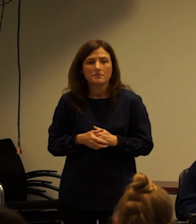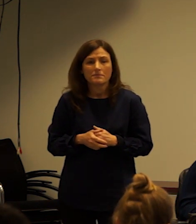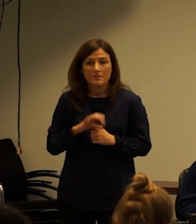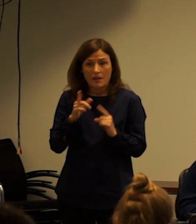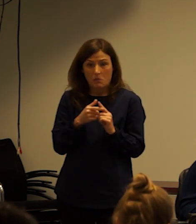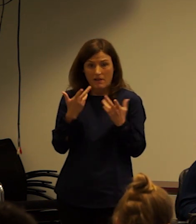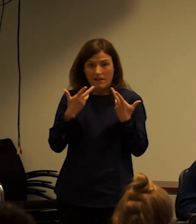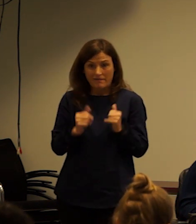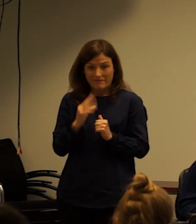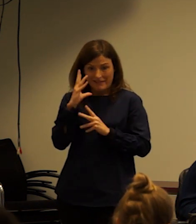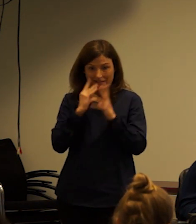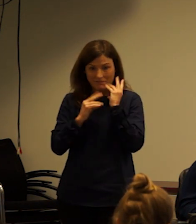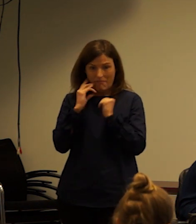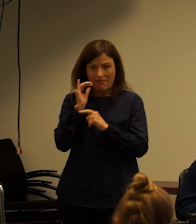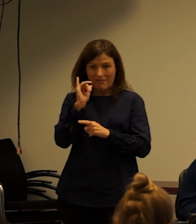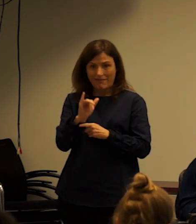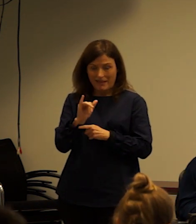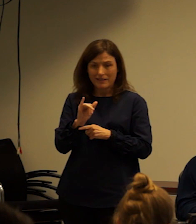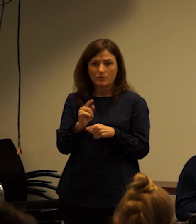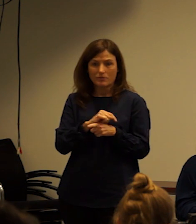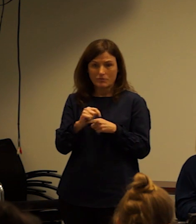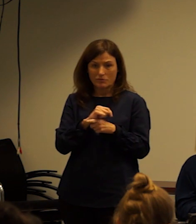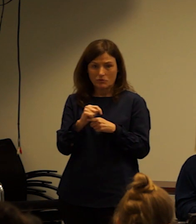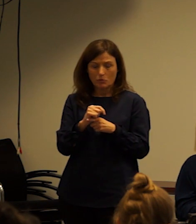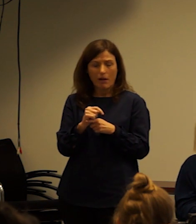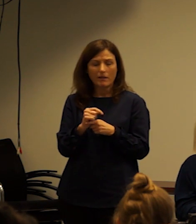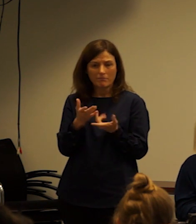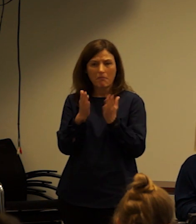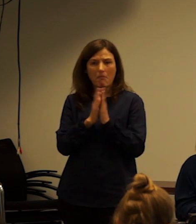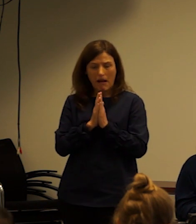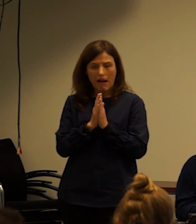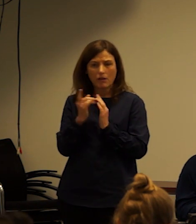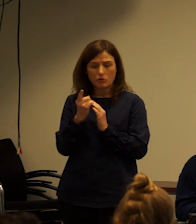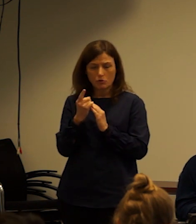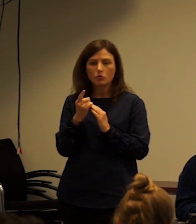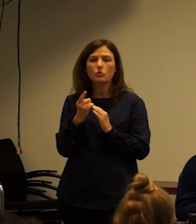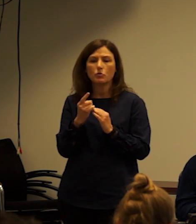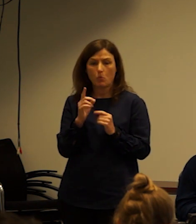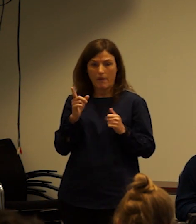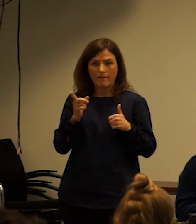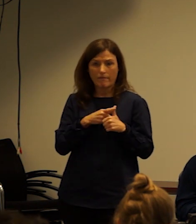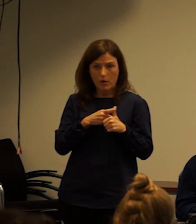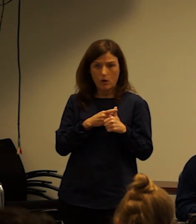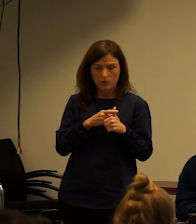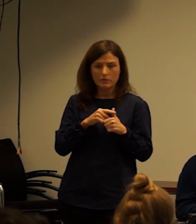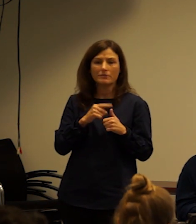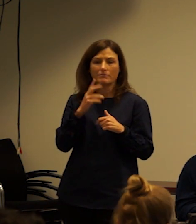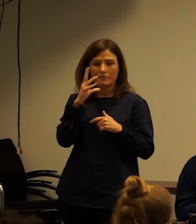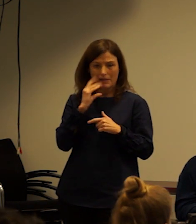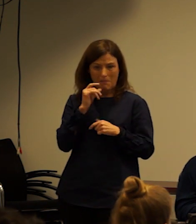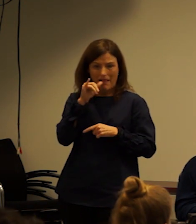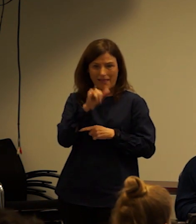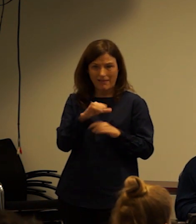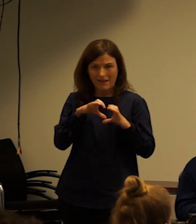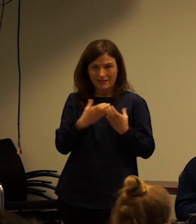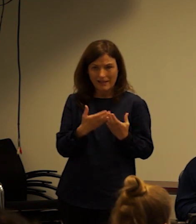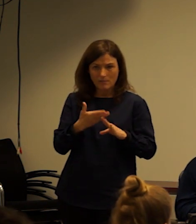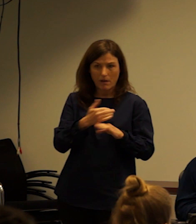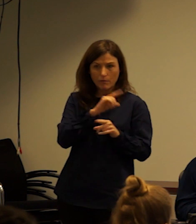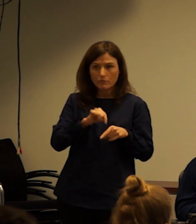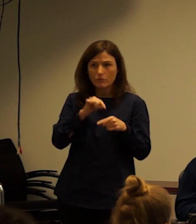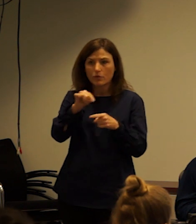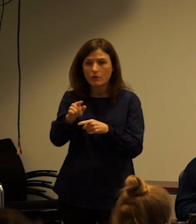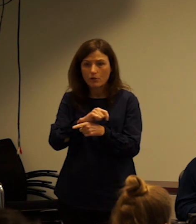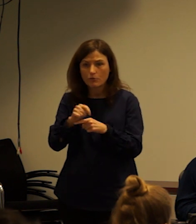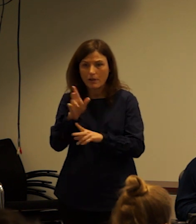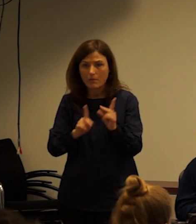Once you've been through this class, and we really ask that you come through this class before you go out there and train groups of people with disabilities. So